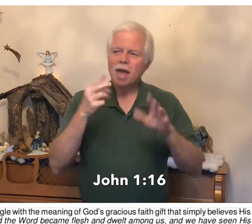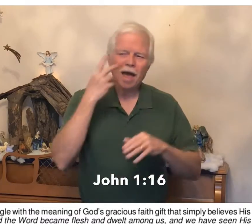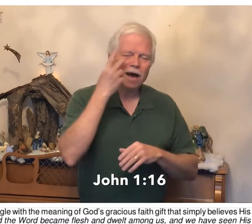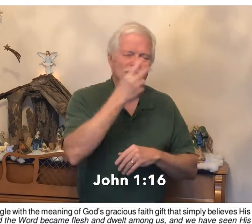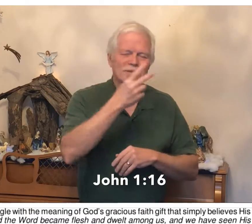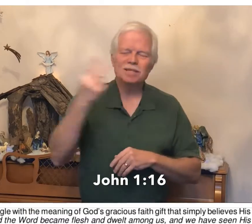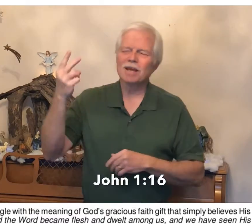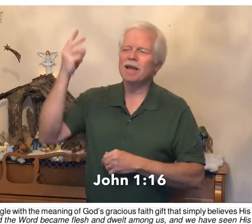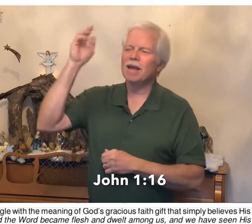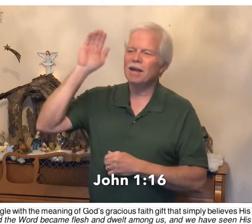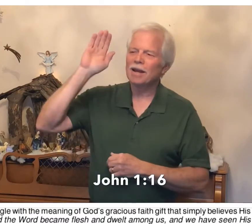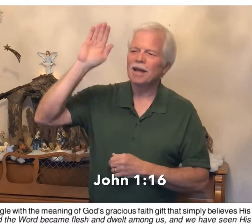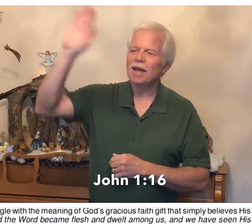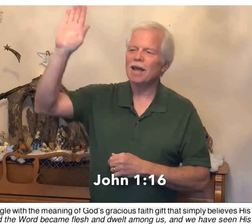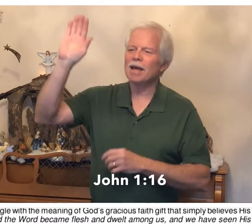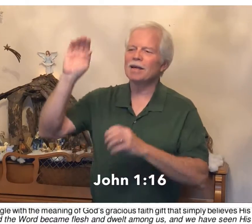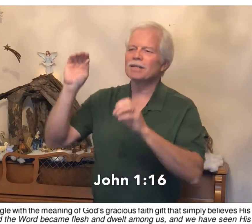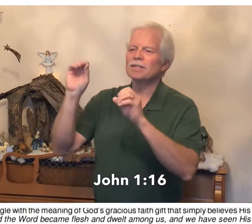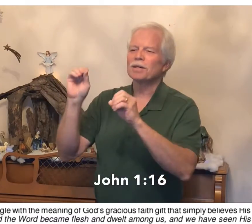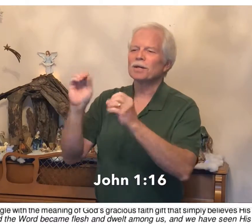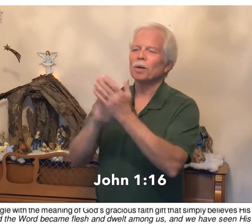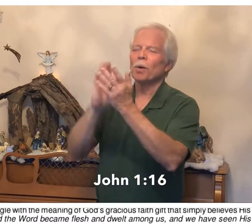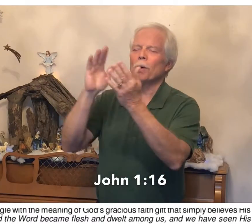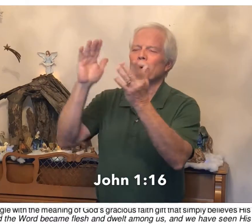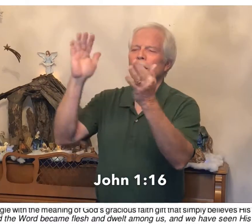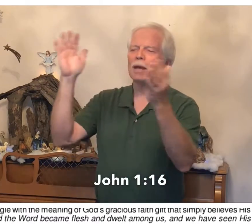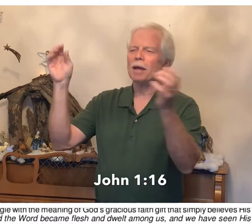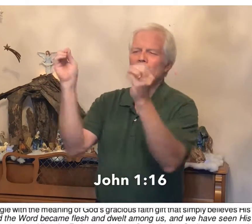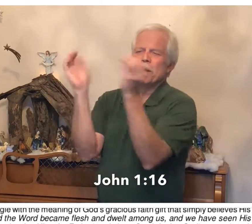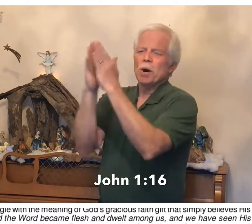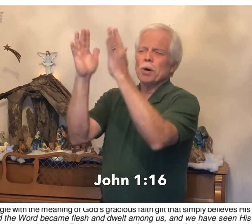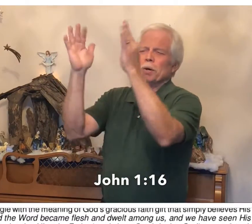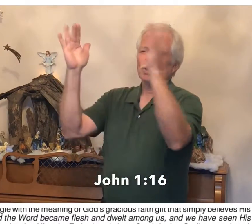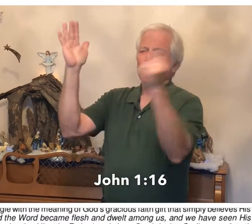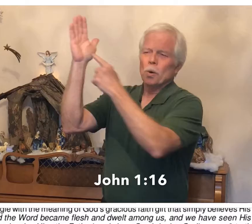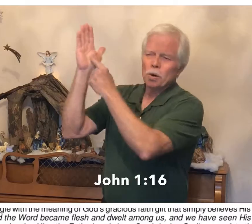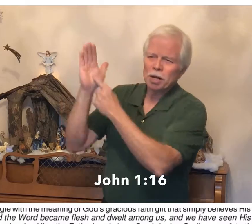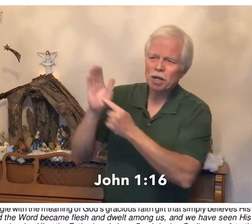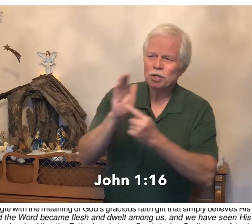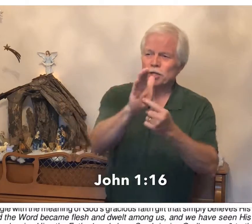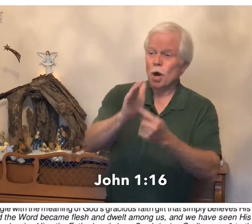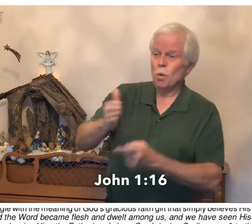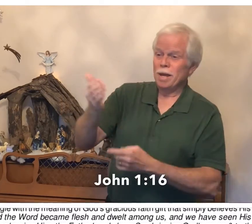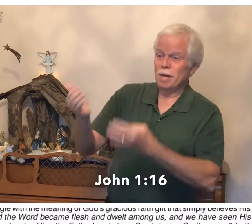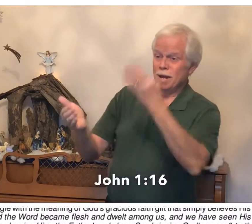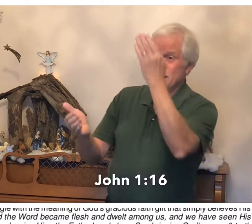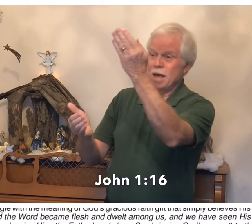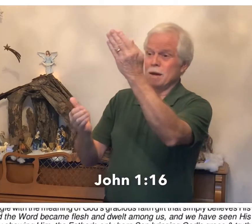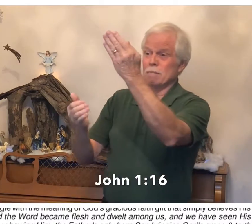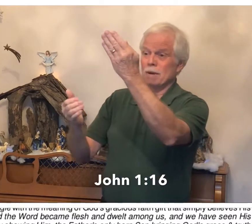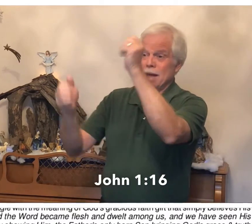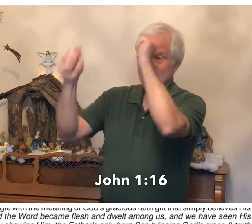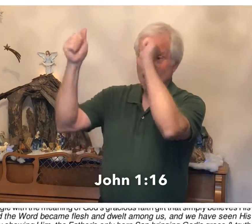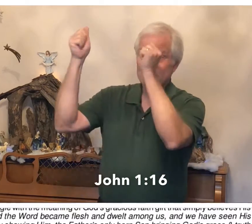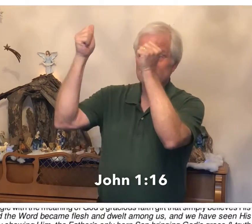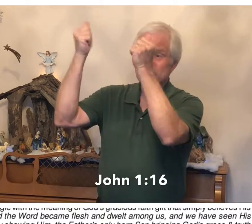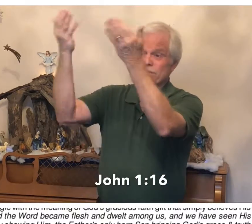have seen his glory. Glory showing him as the